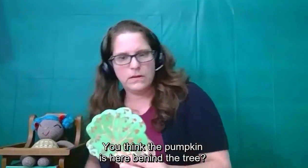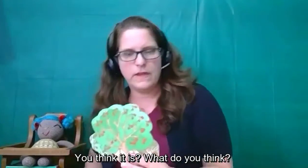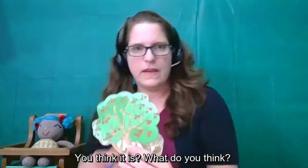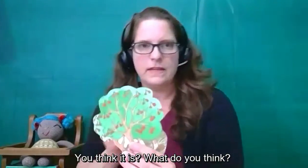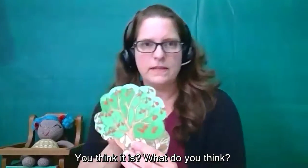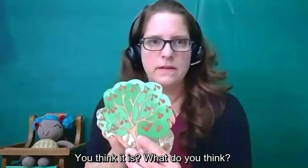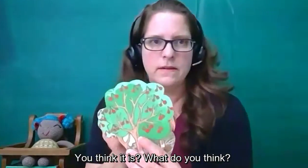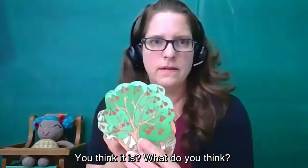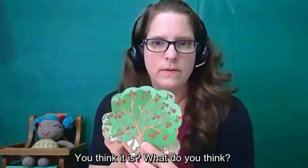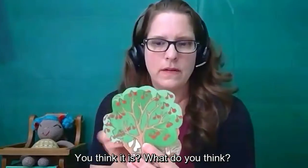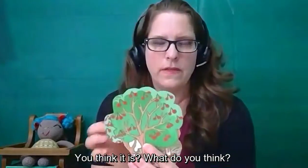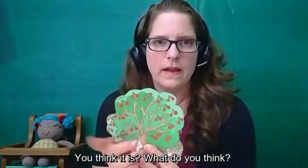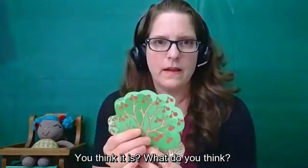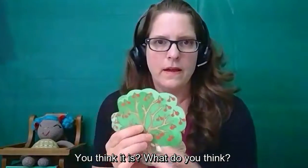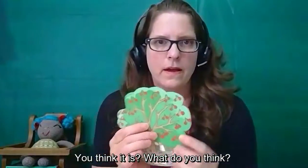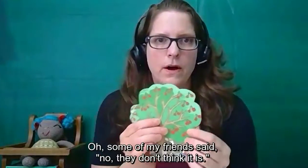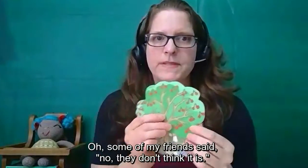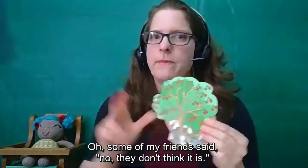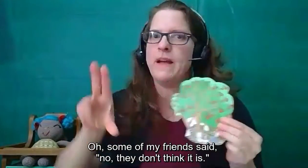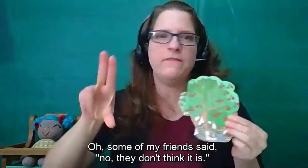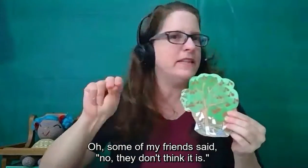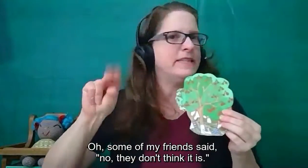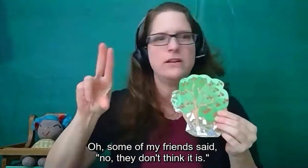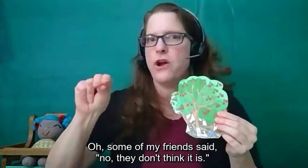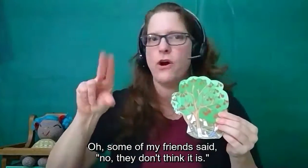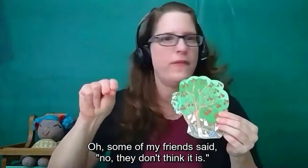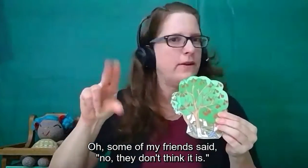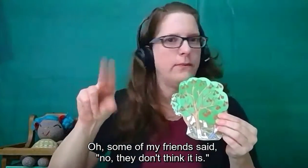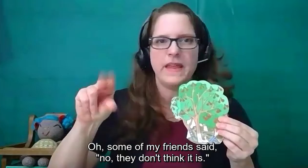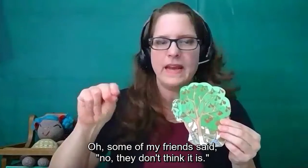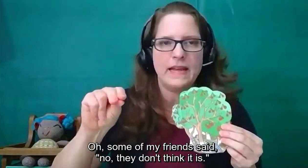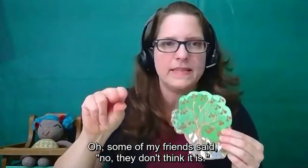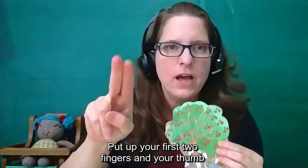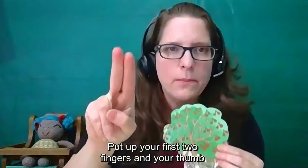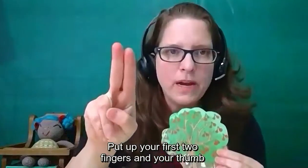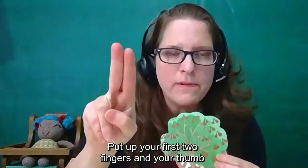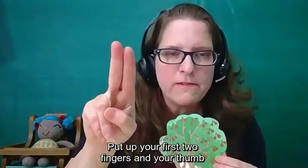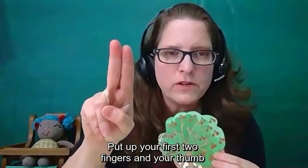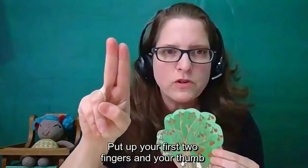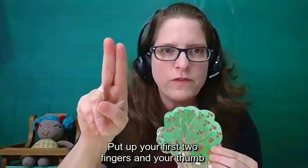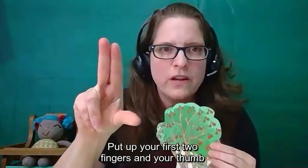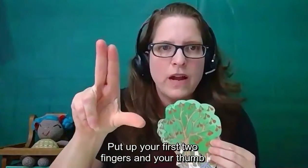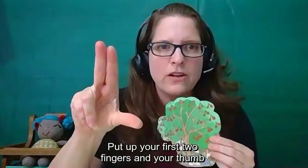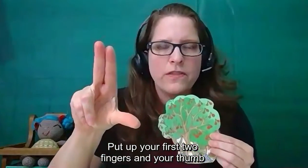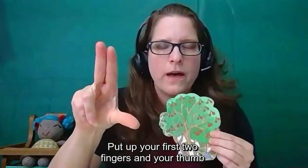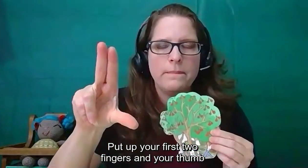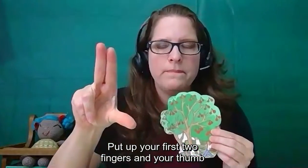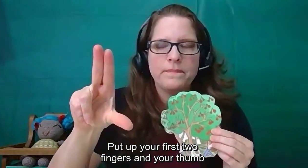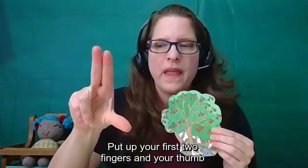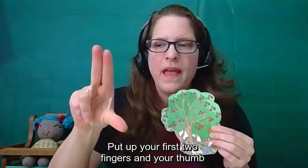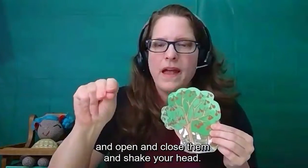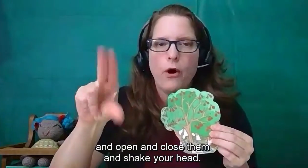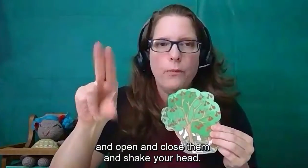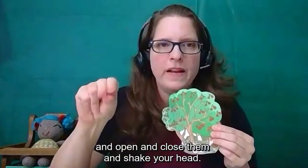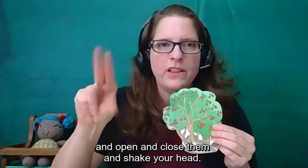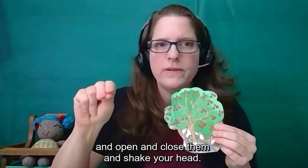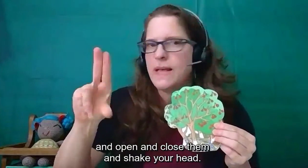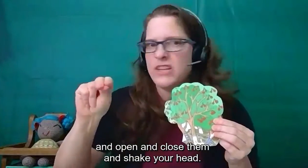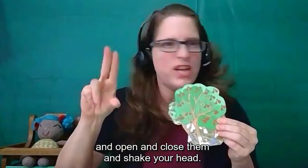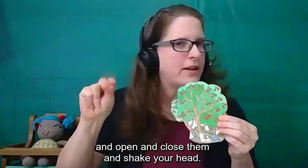think it is? What do you think? Oh, some of my friends said no, they don't think it is. Put up your first two finger and your thumb and open and close them and shake your